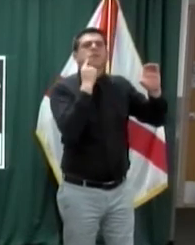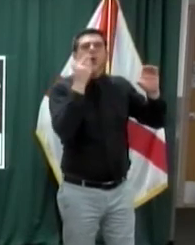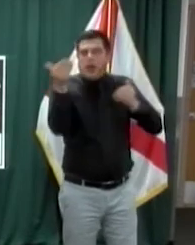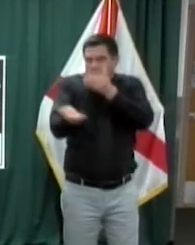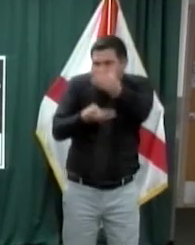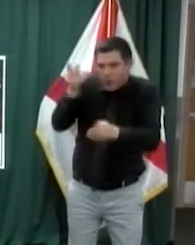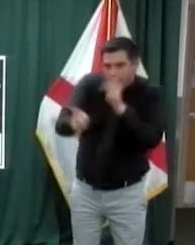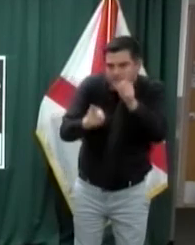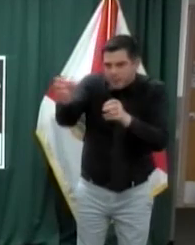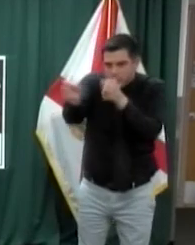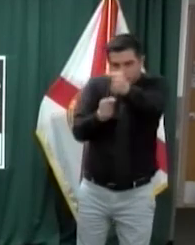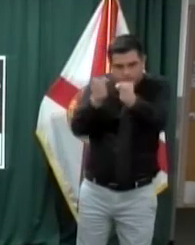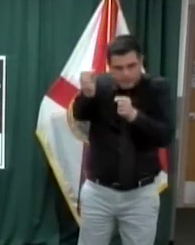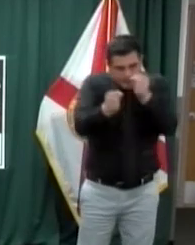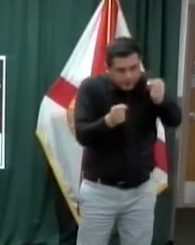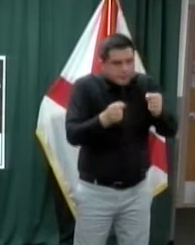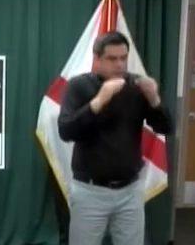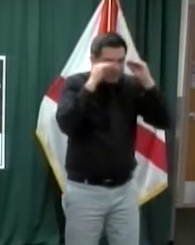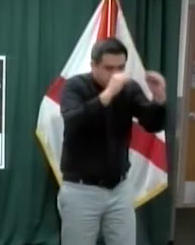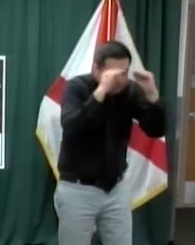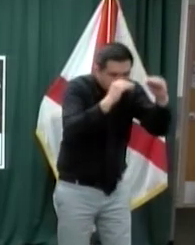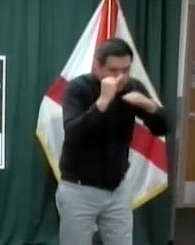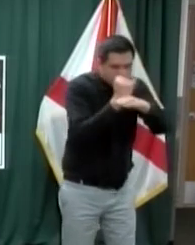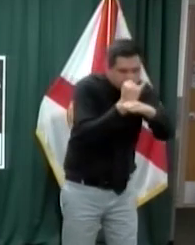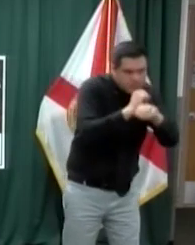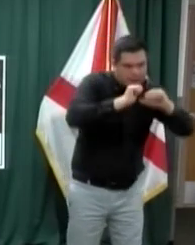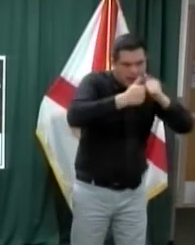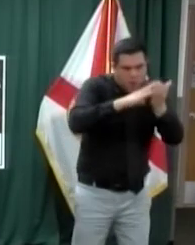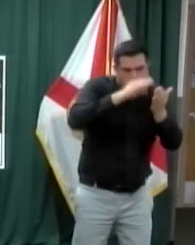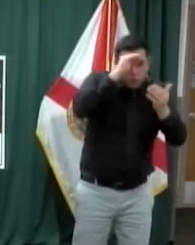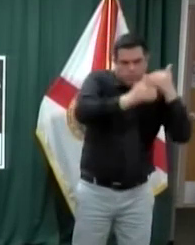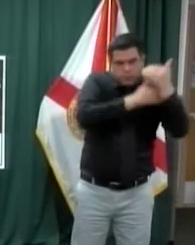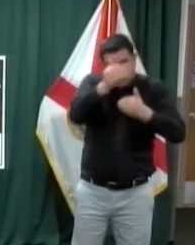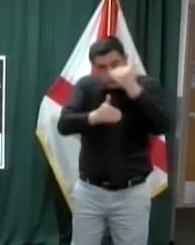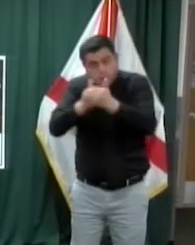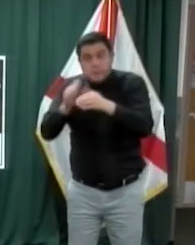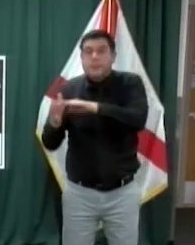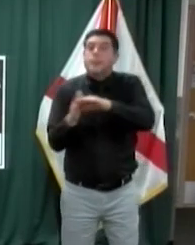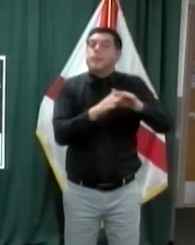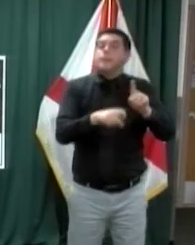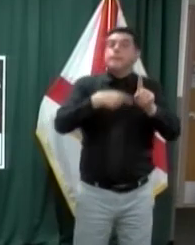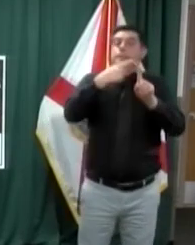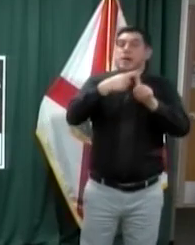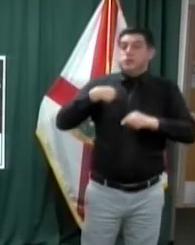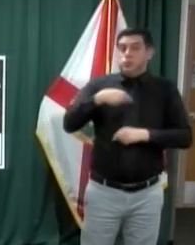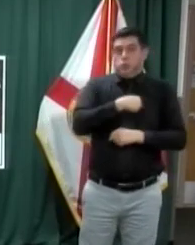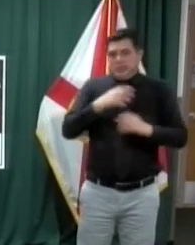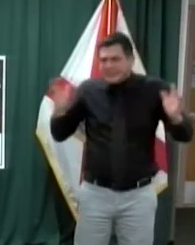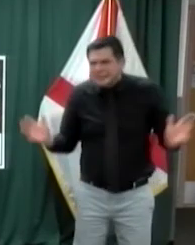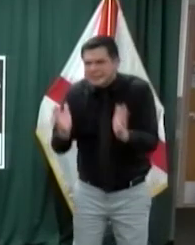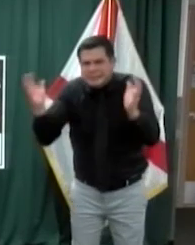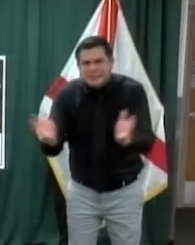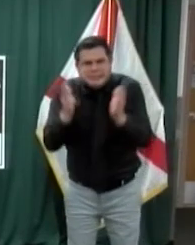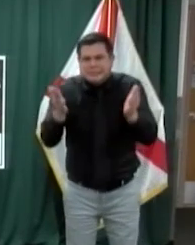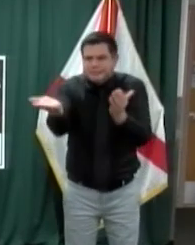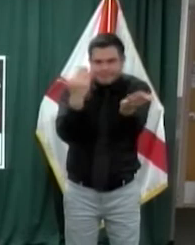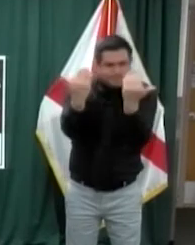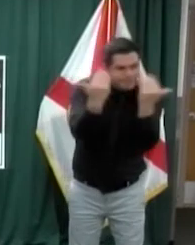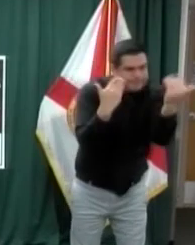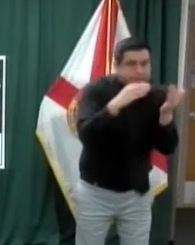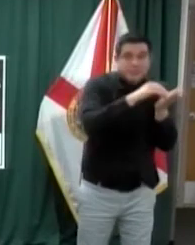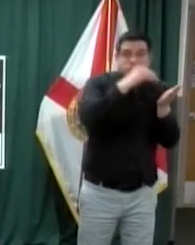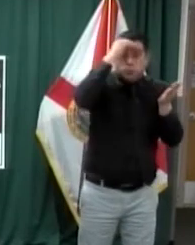programs at Seminole State College, and we're continuing to support those students and also place them if they've completed their training.